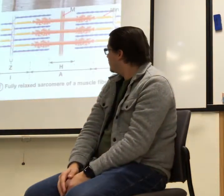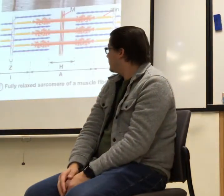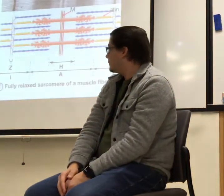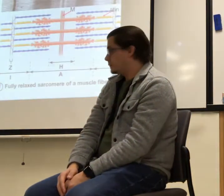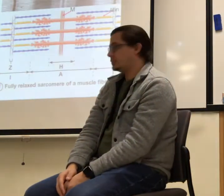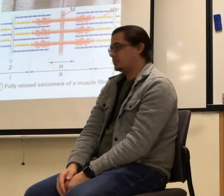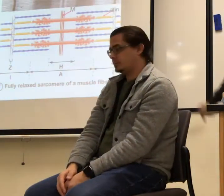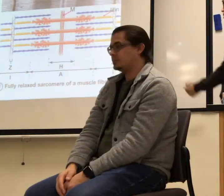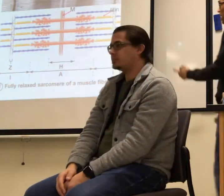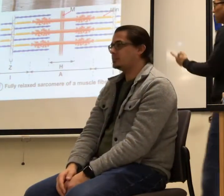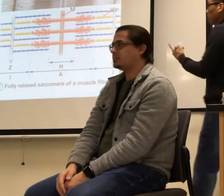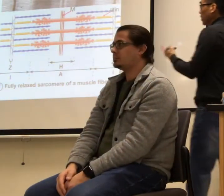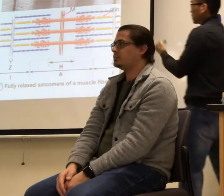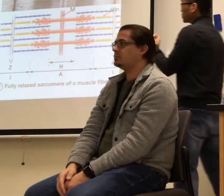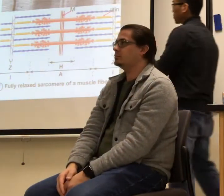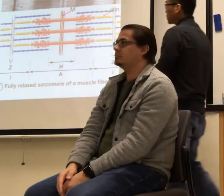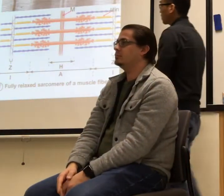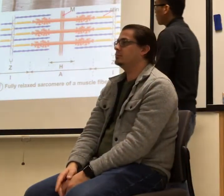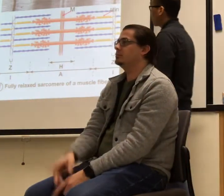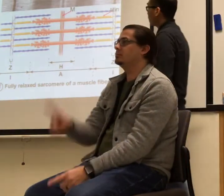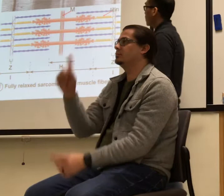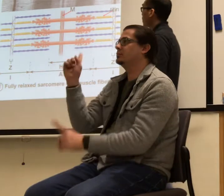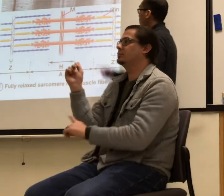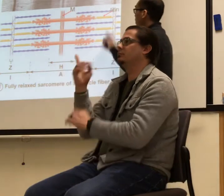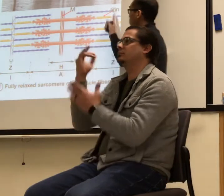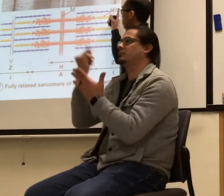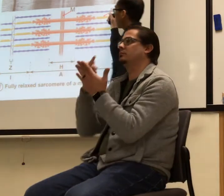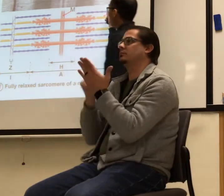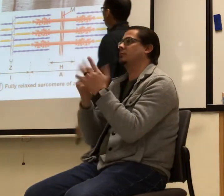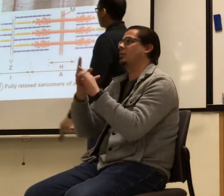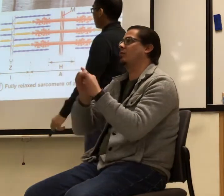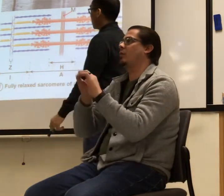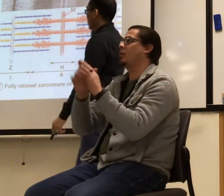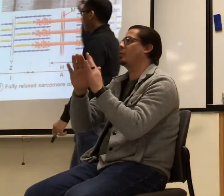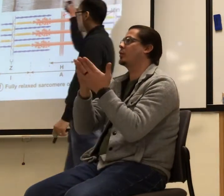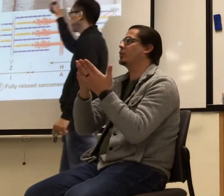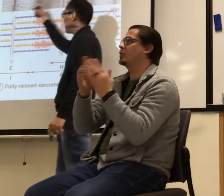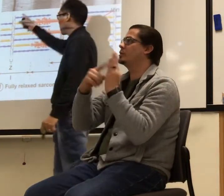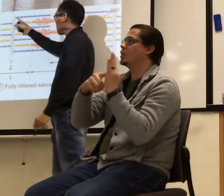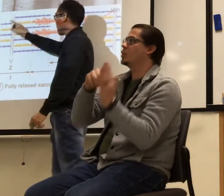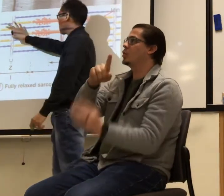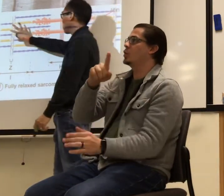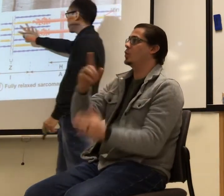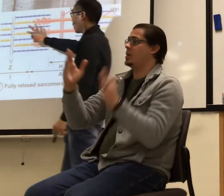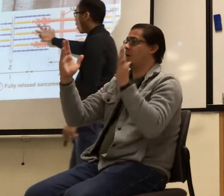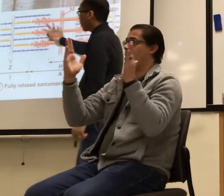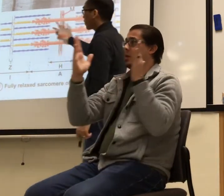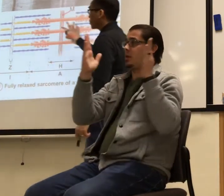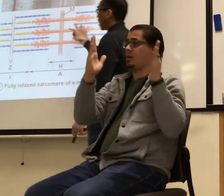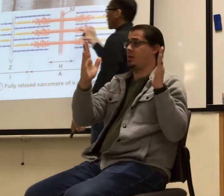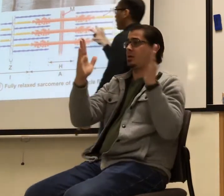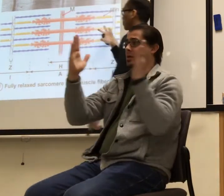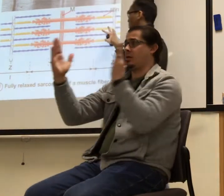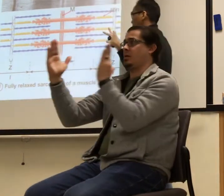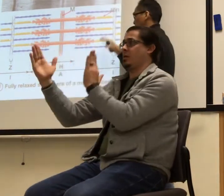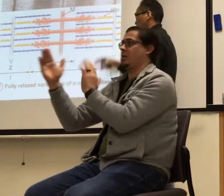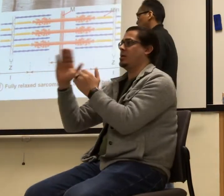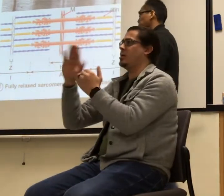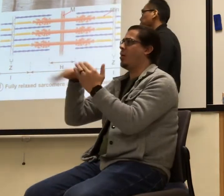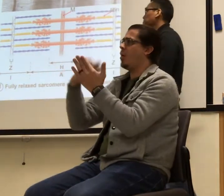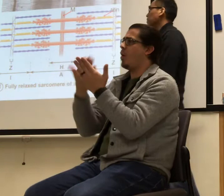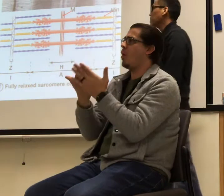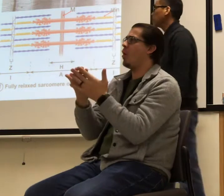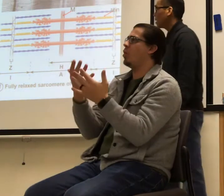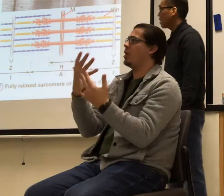Okay. Well, here's kind of an illustration of the book showing you Z disc to Z disc, and it shows you all the contractile